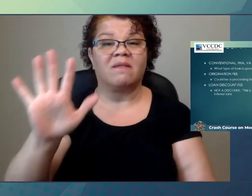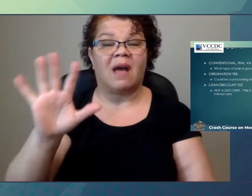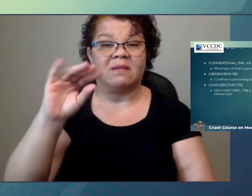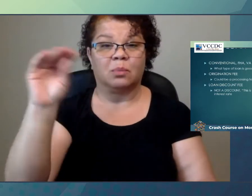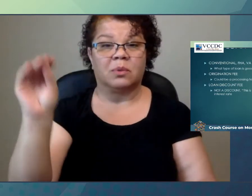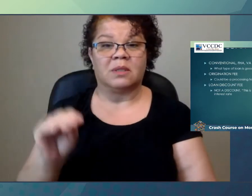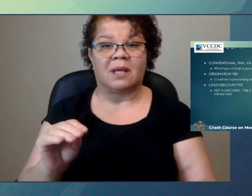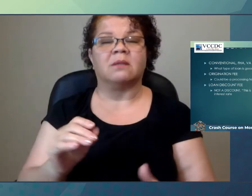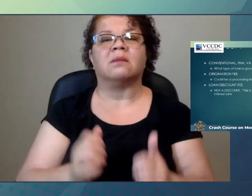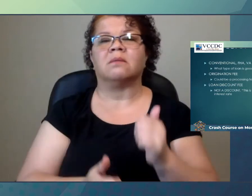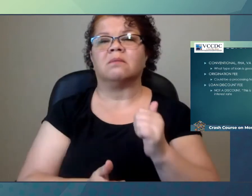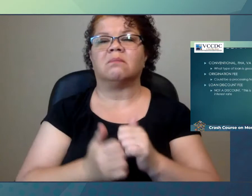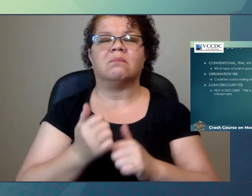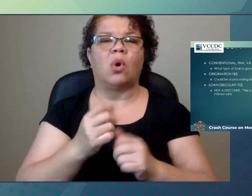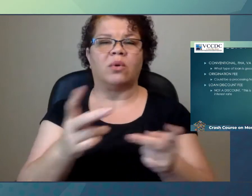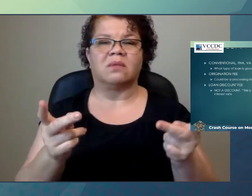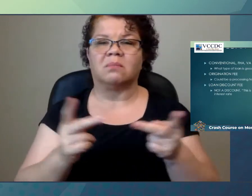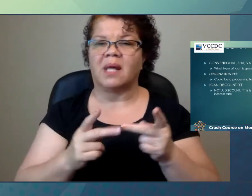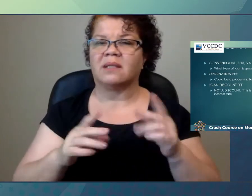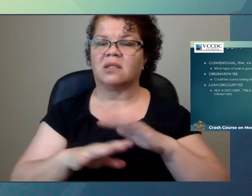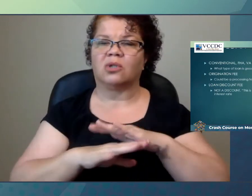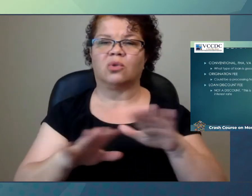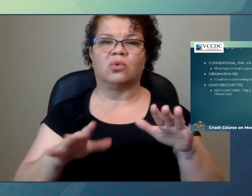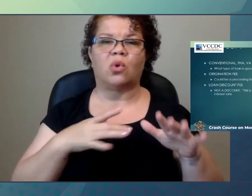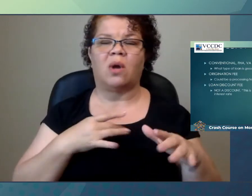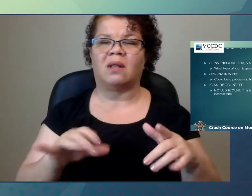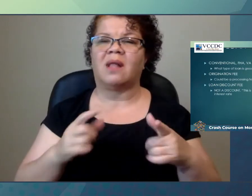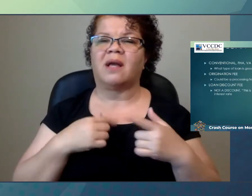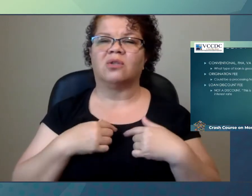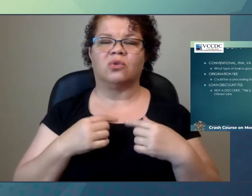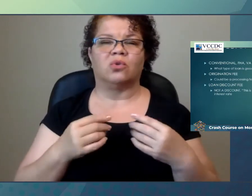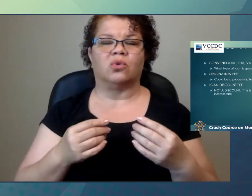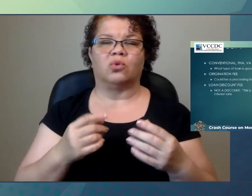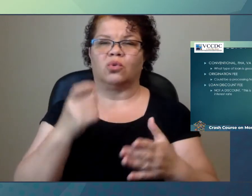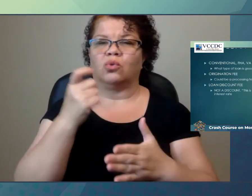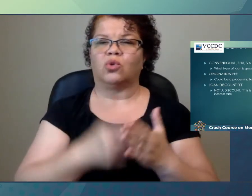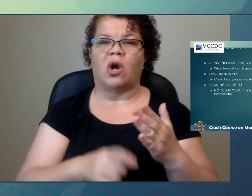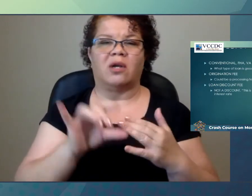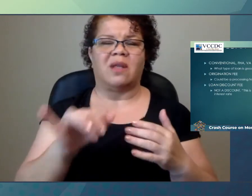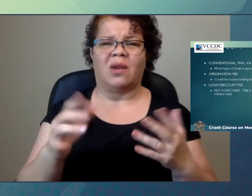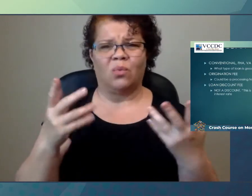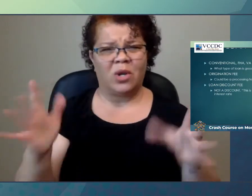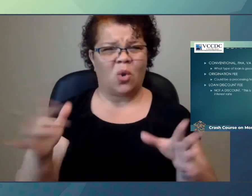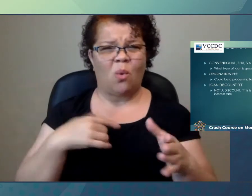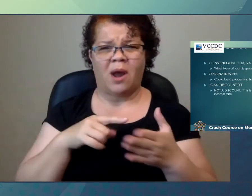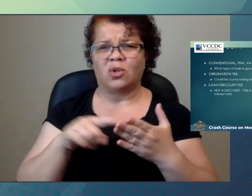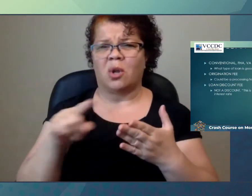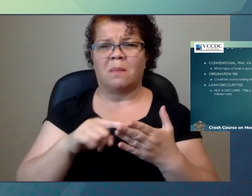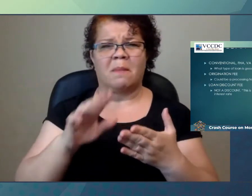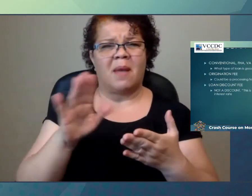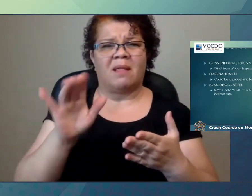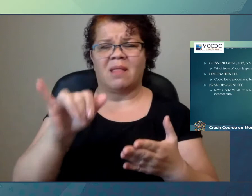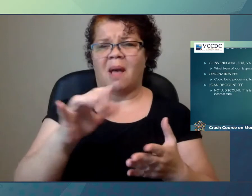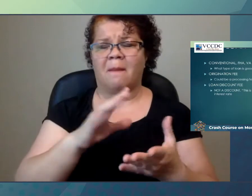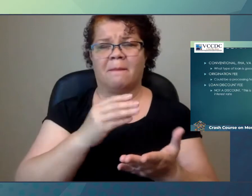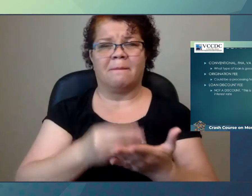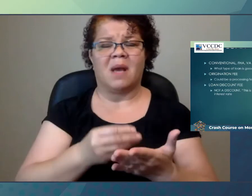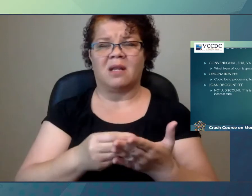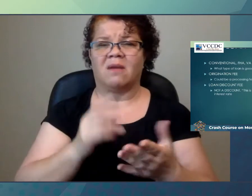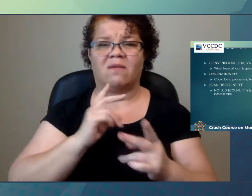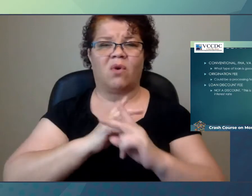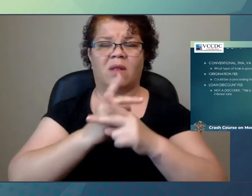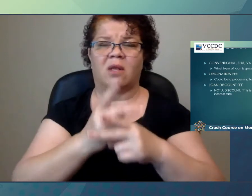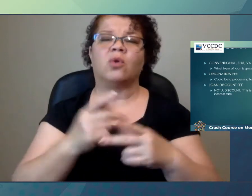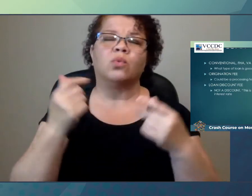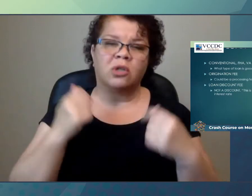places don't really like to charge loan discount fees. We don't want you to pay all of that money for a loan. We try to get you the best deal